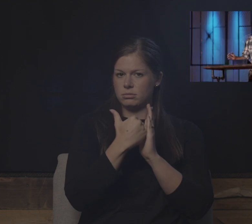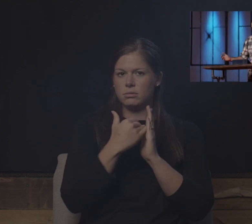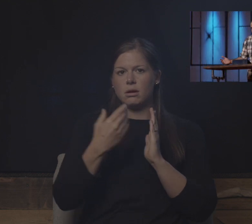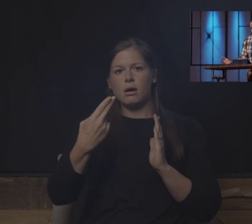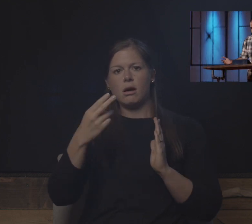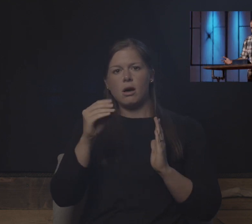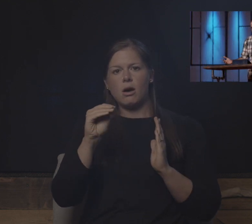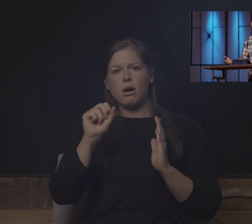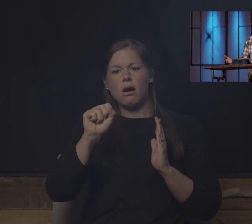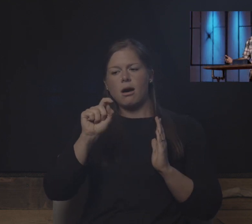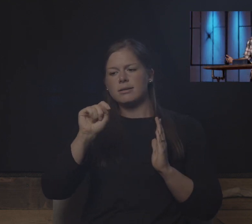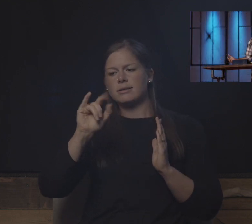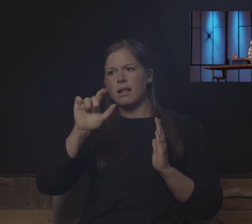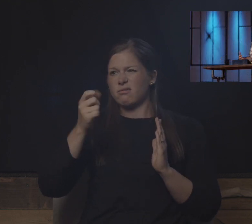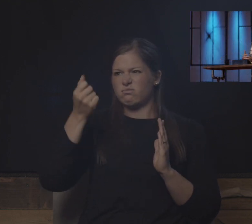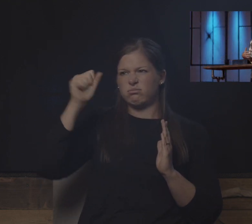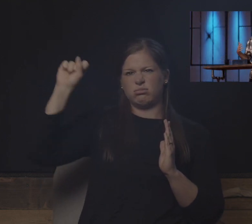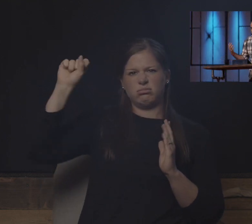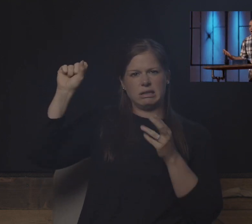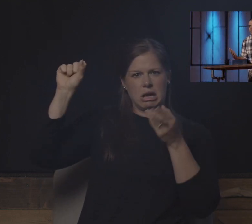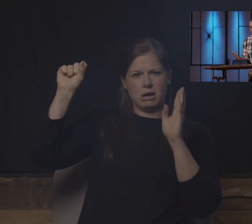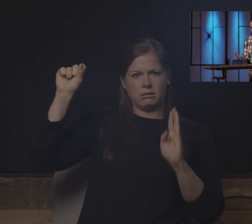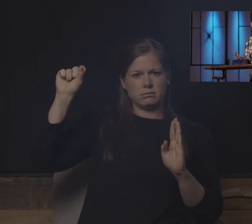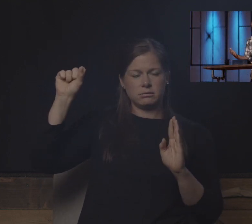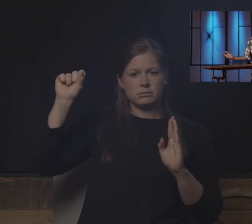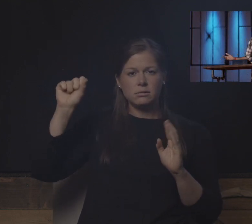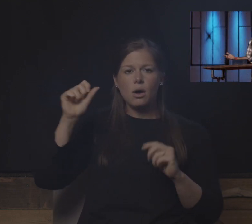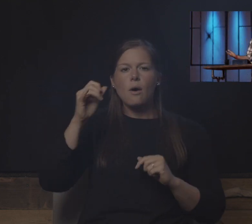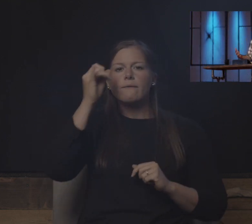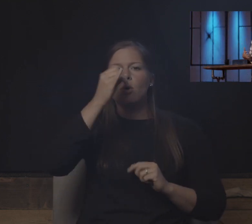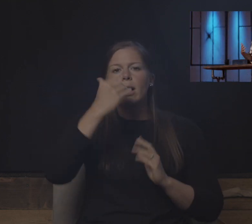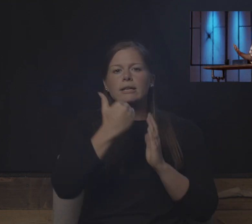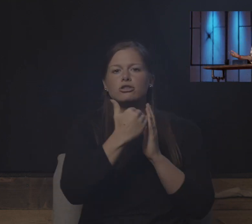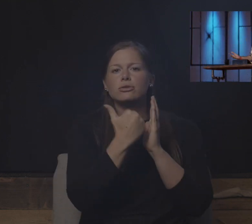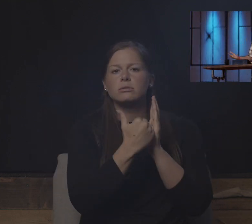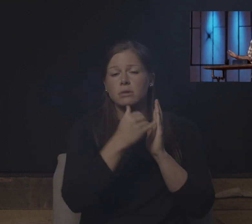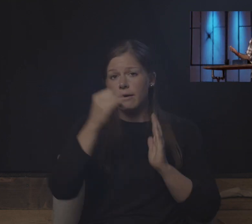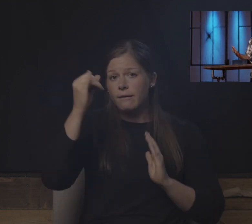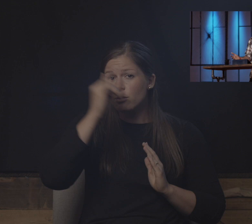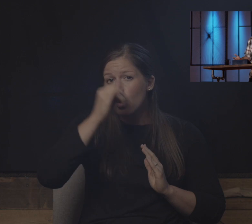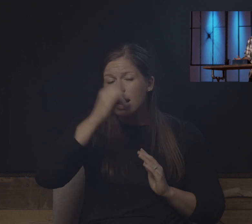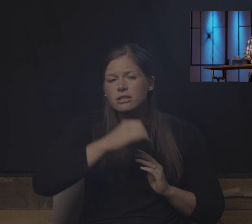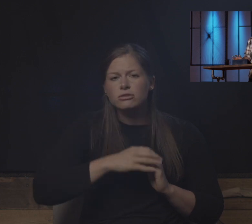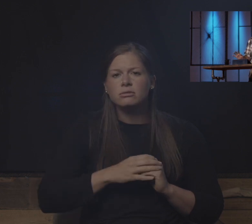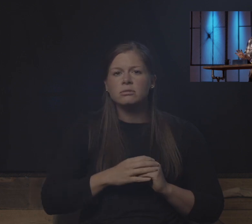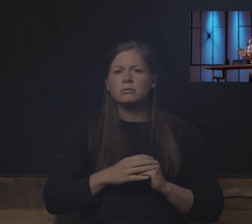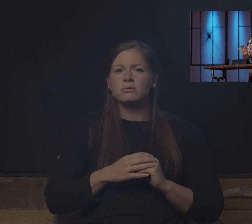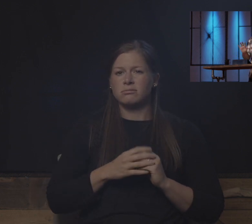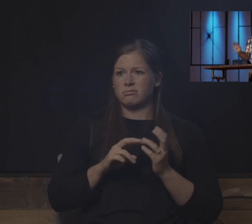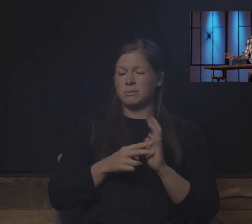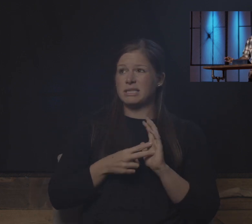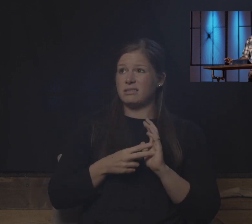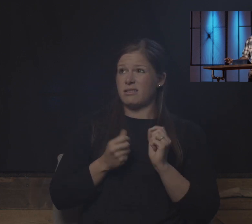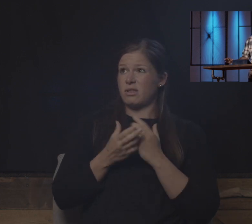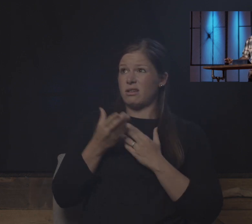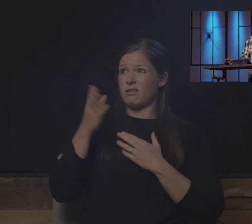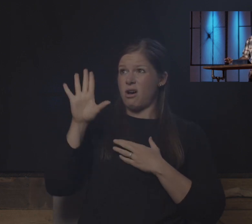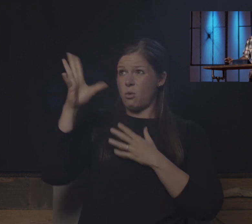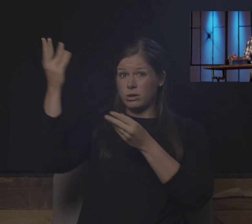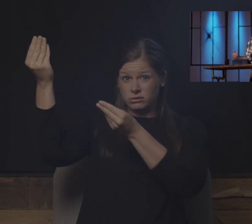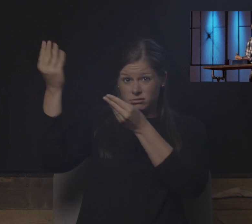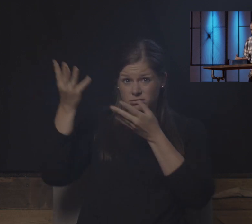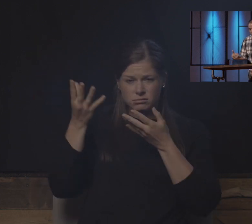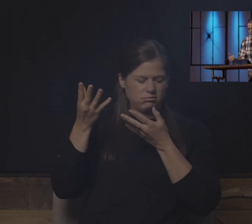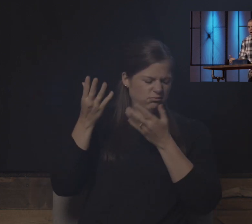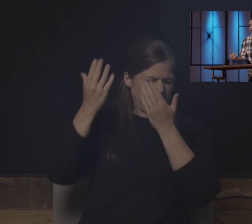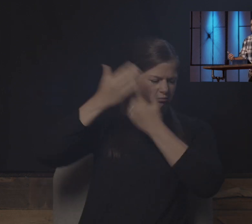were foolish. That's the unbelieving world. They're foolish. Their understanding of God, the things of God, it is darkened.